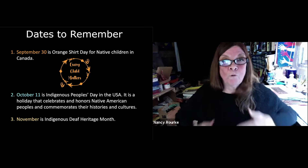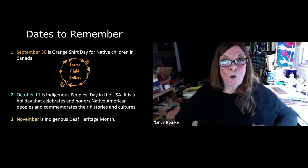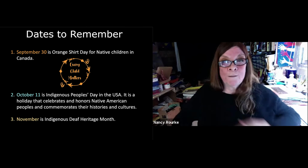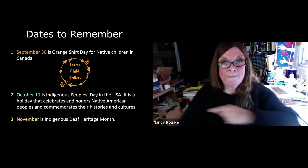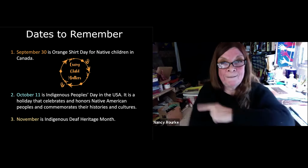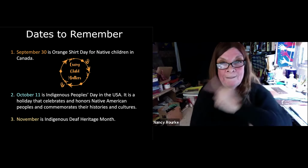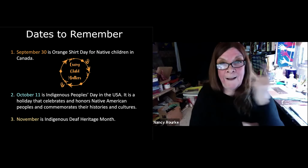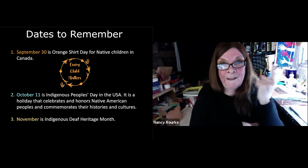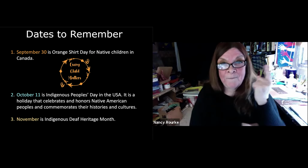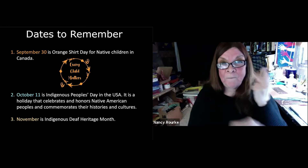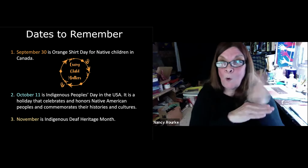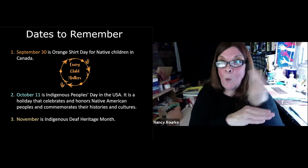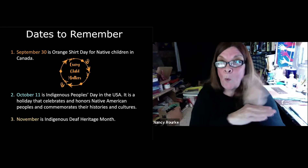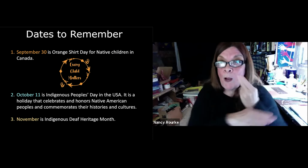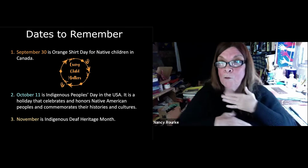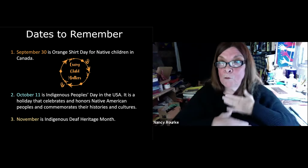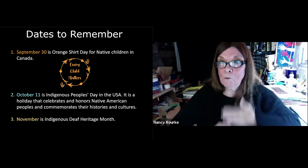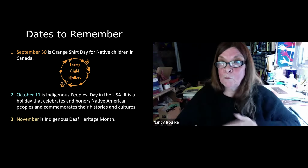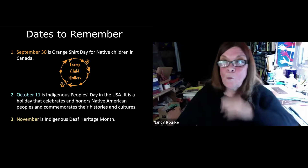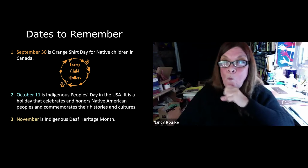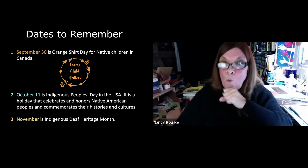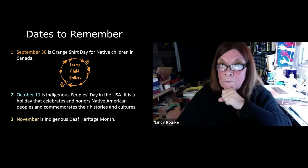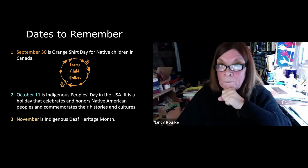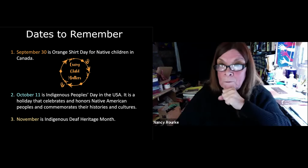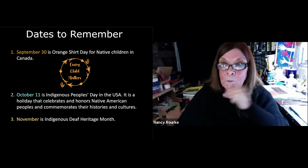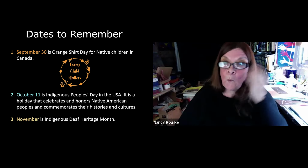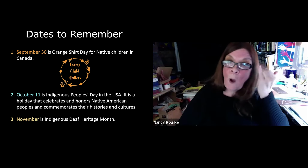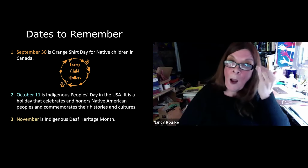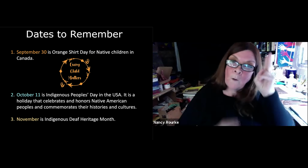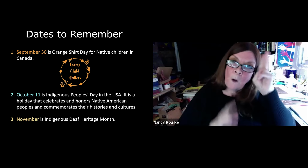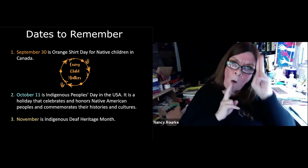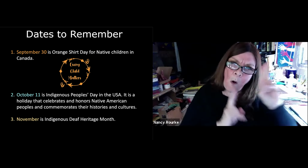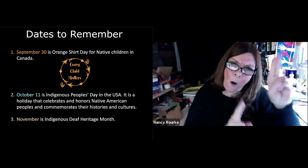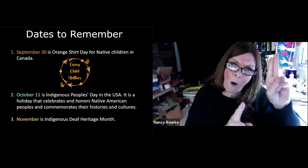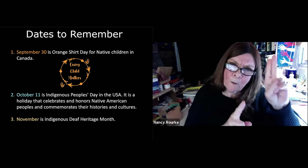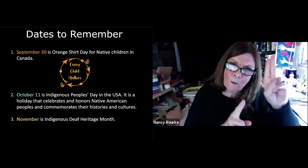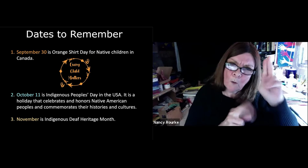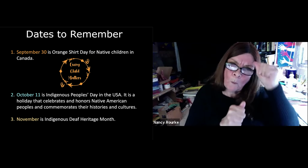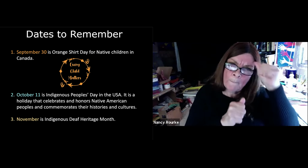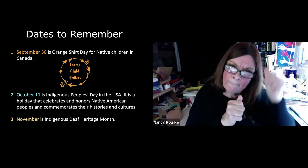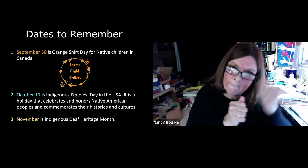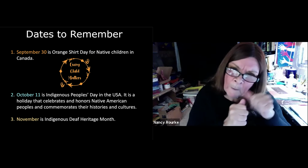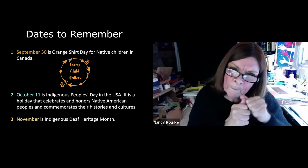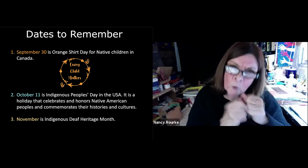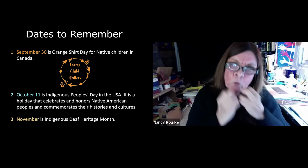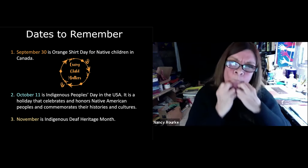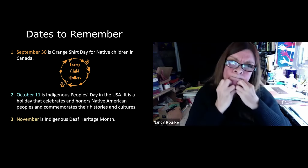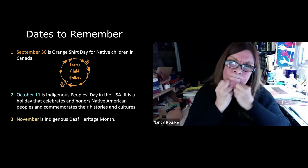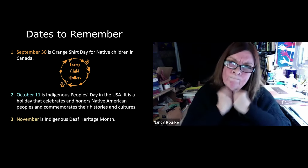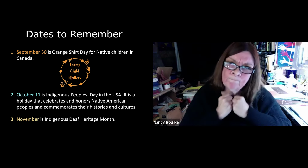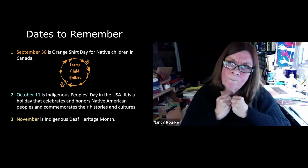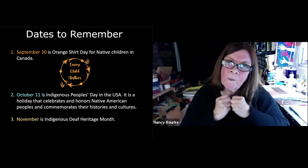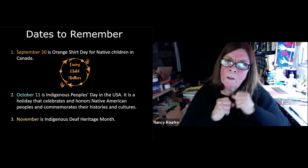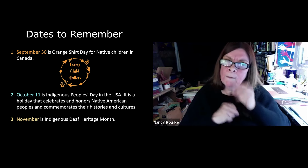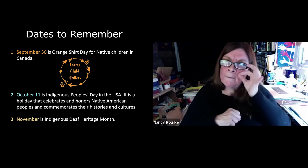it is Orange Shirt Day. So, wear an orange shirt. And this is